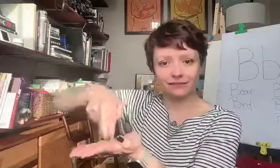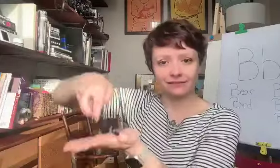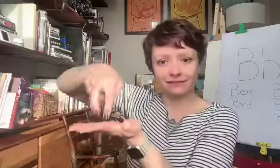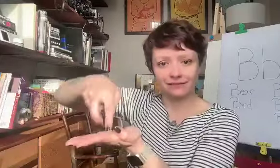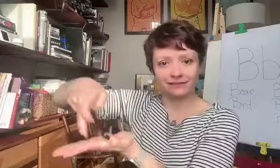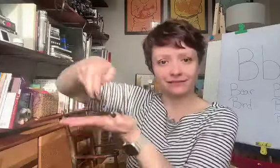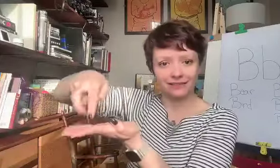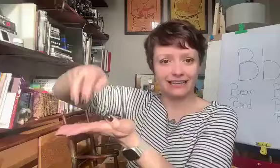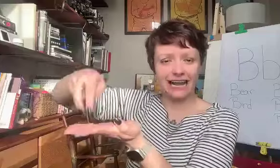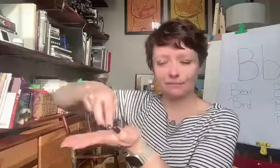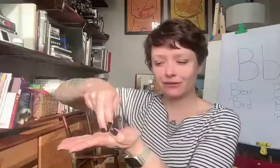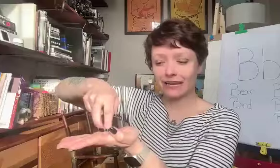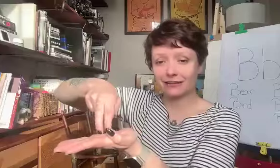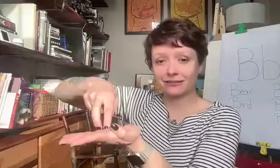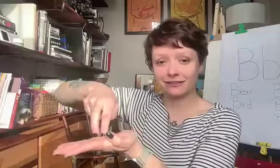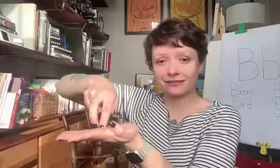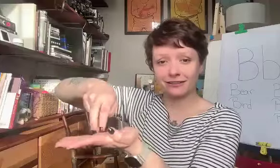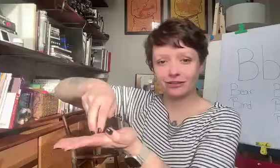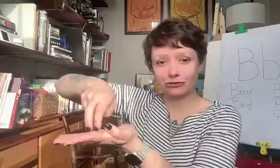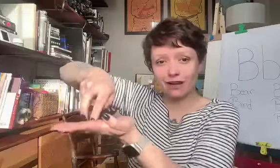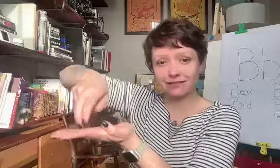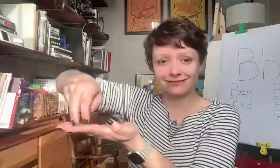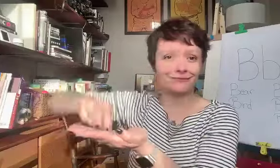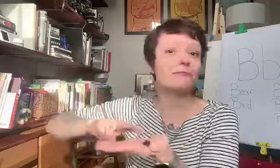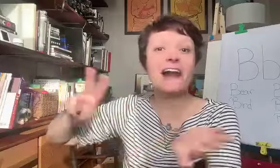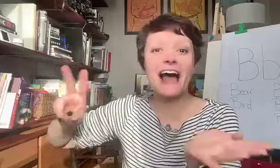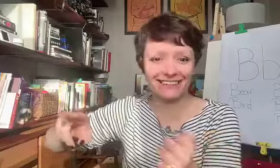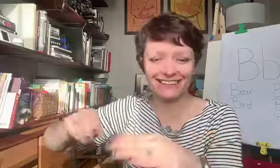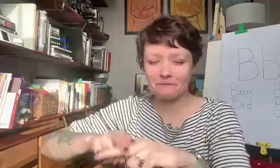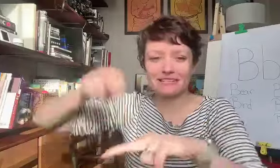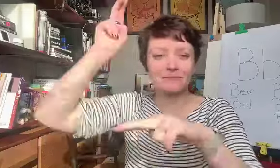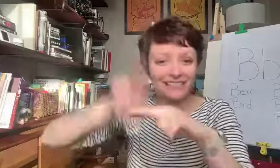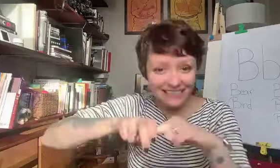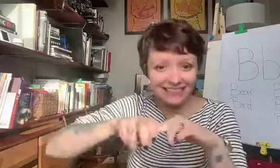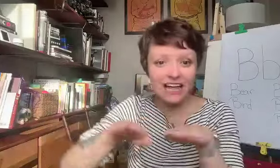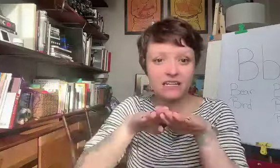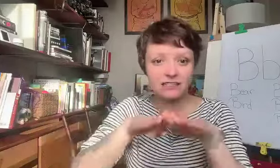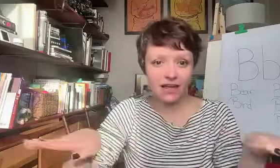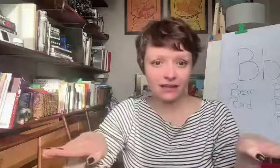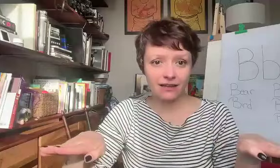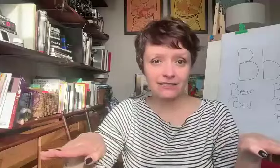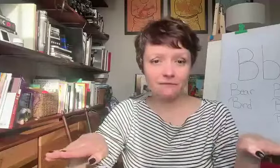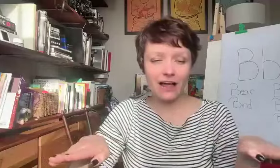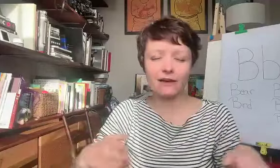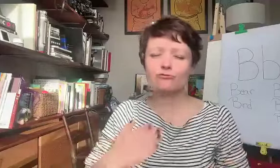gallop. You can canter, you can trot. Whatever, but tell them to Sit flat.